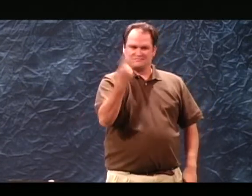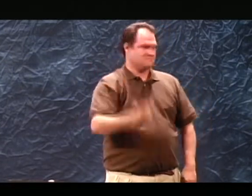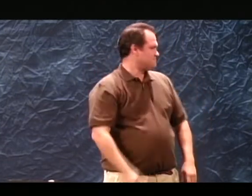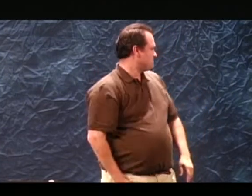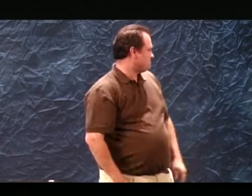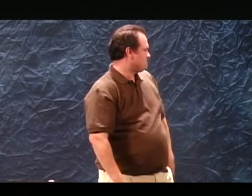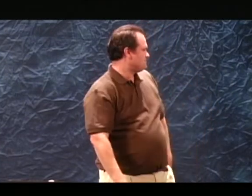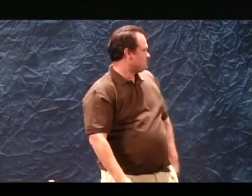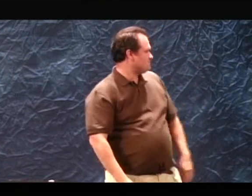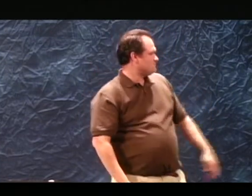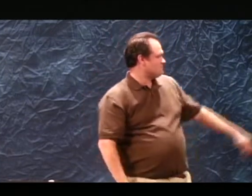there's one